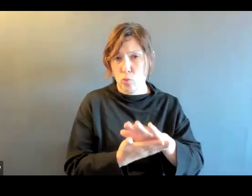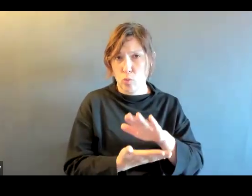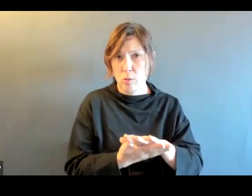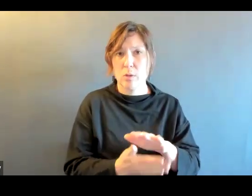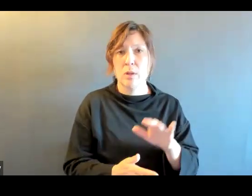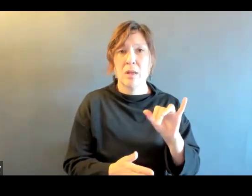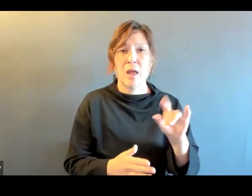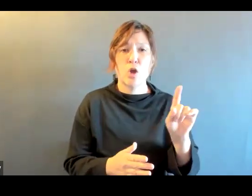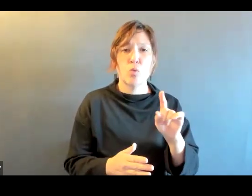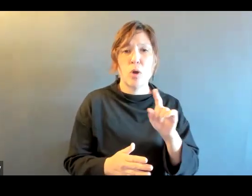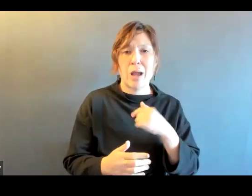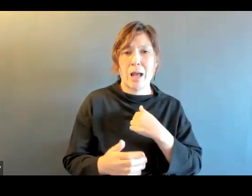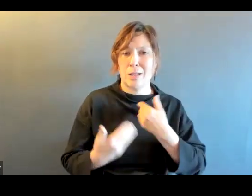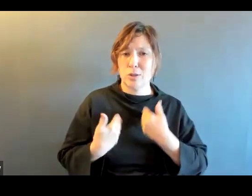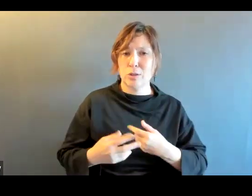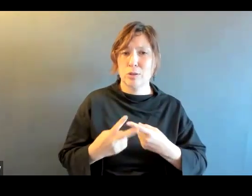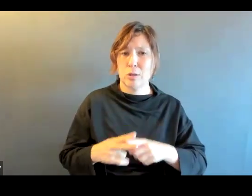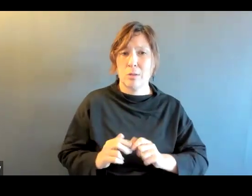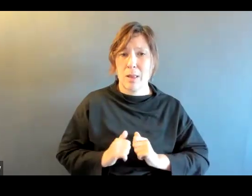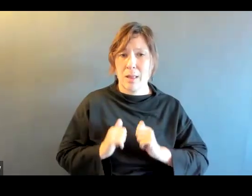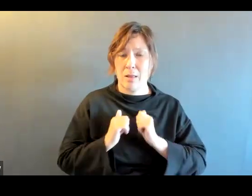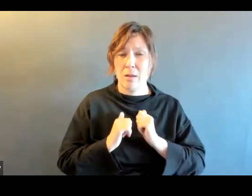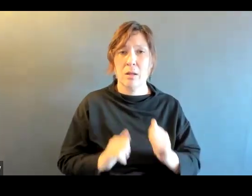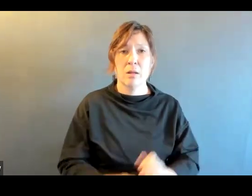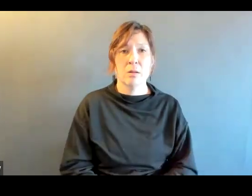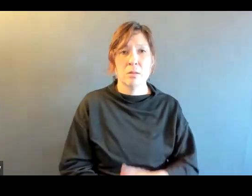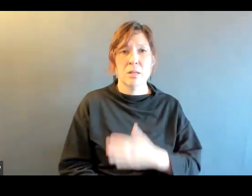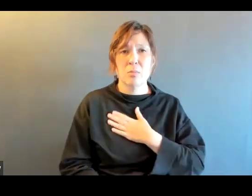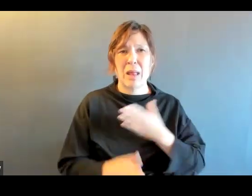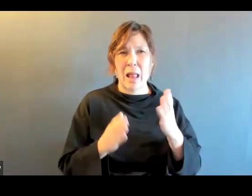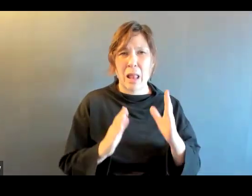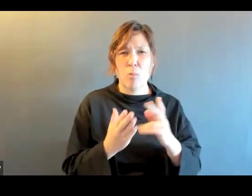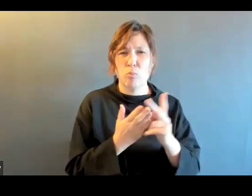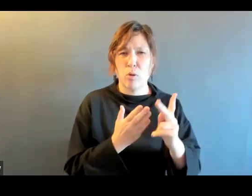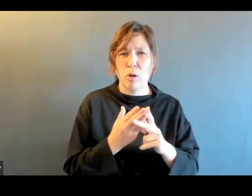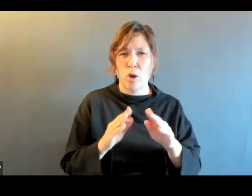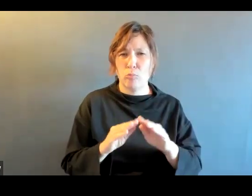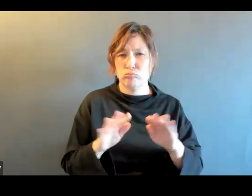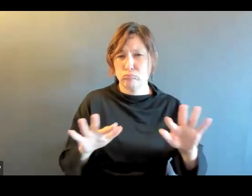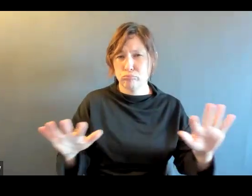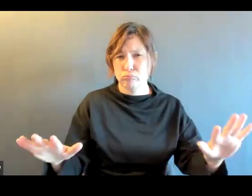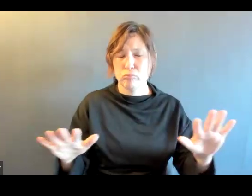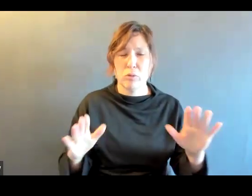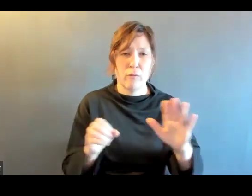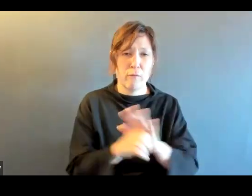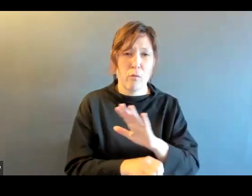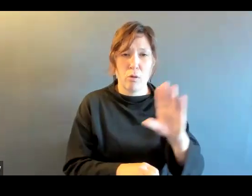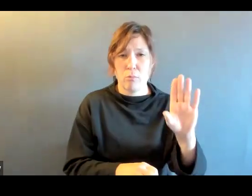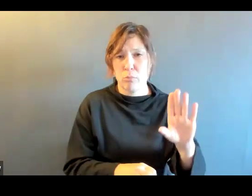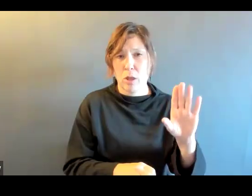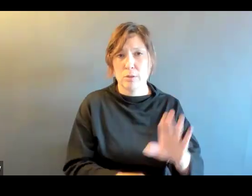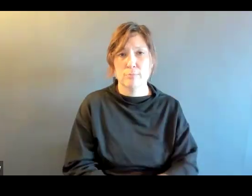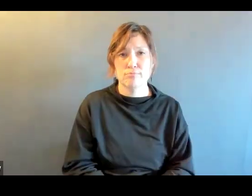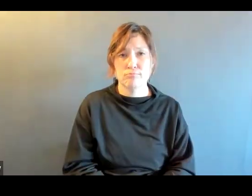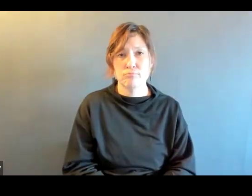started. So please make more Mandarin bilingual programs available in